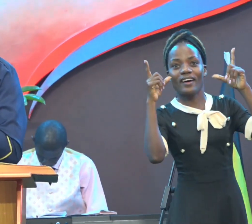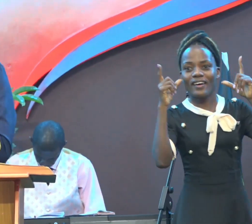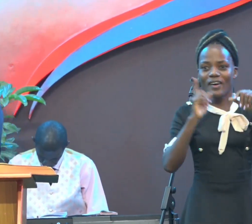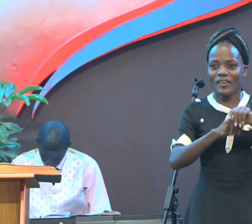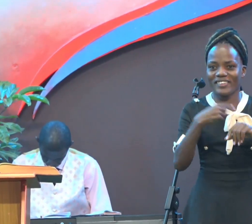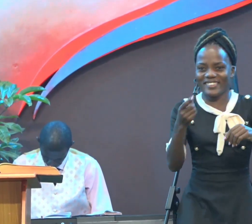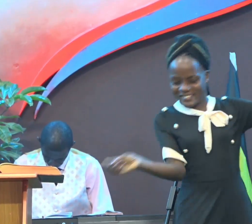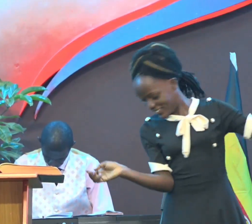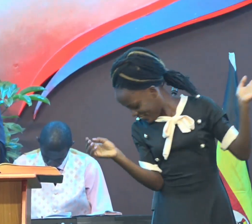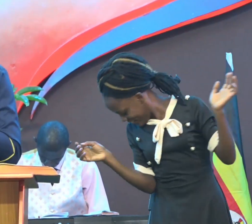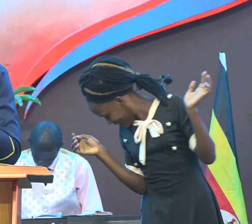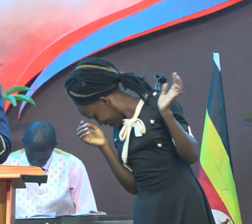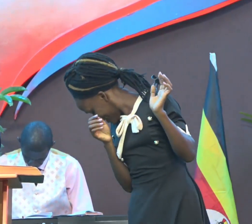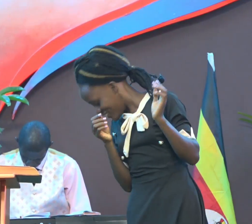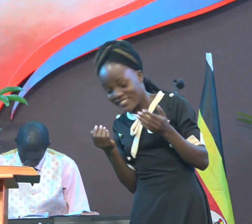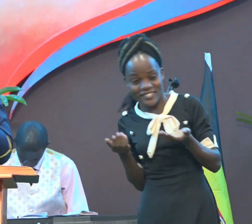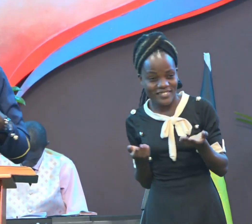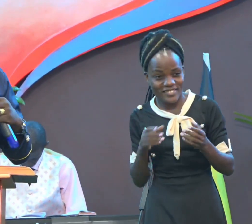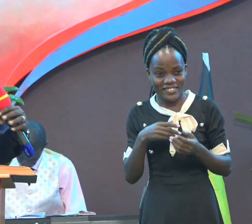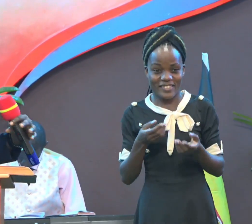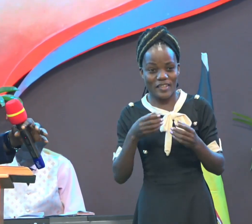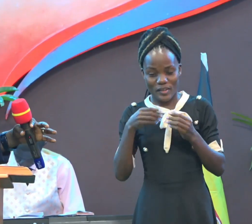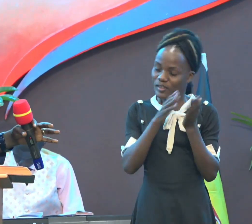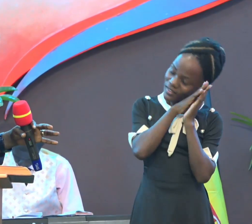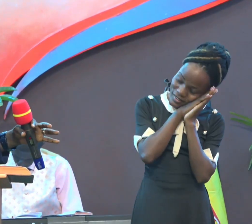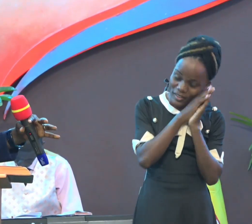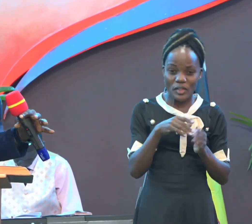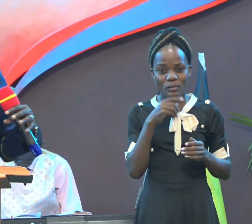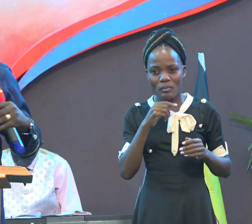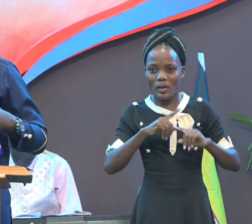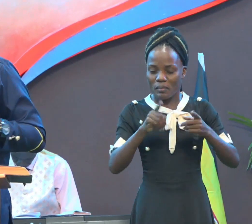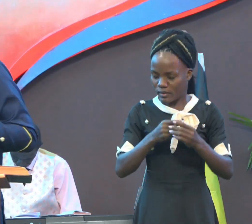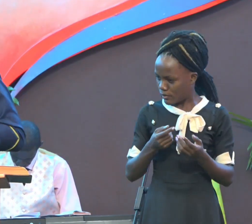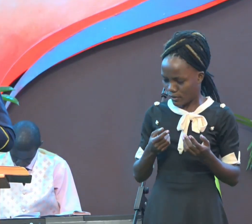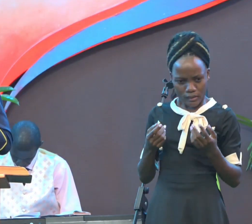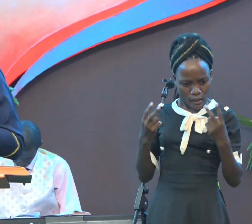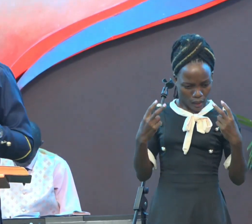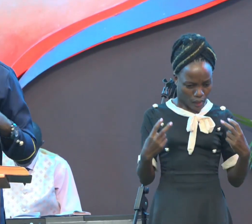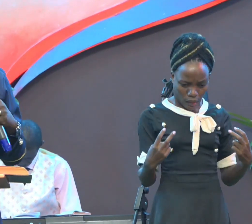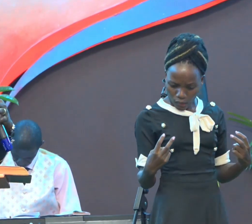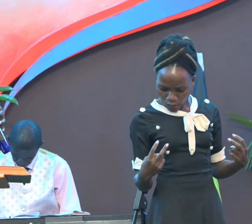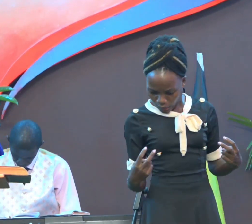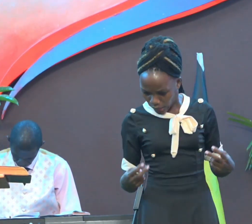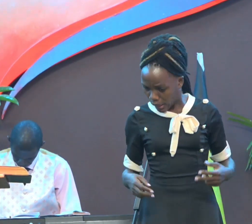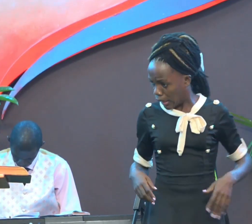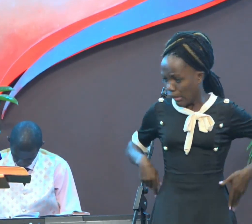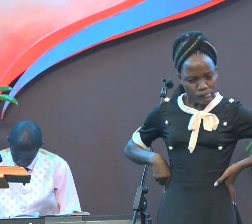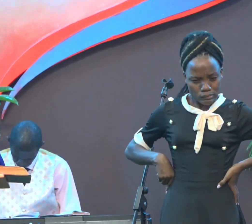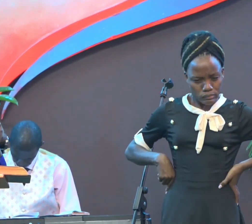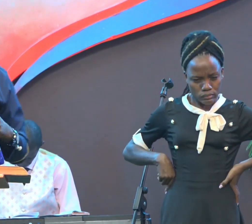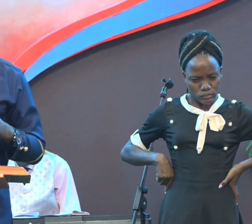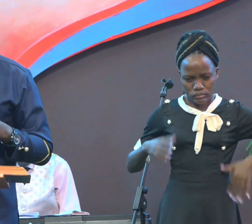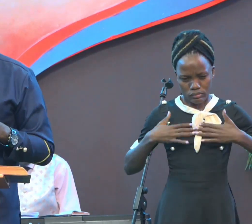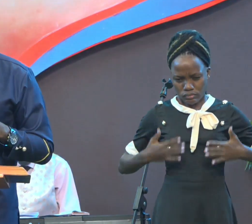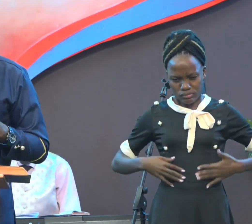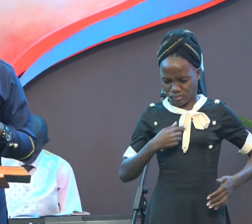up. When you slept as a woman. And by the time you wake up, you look at yourself. This